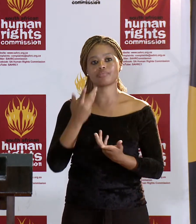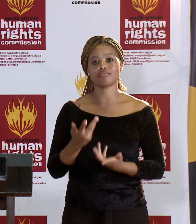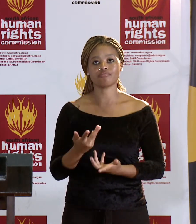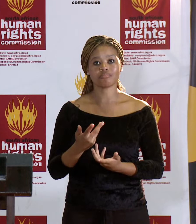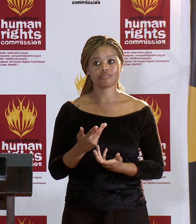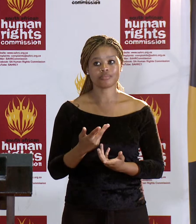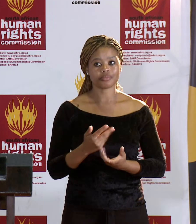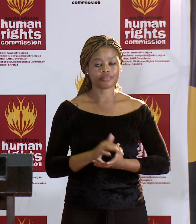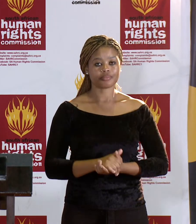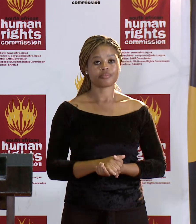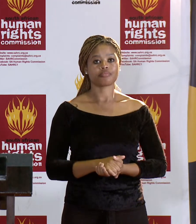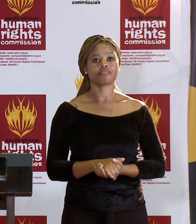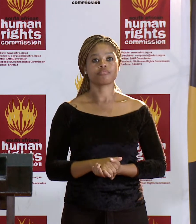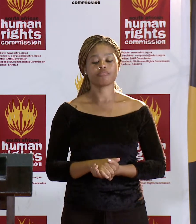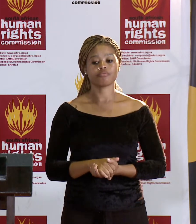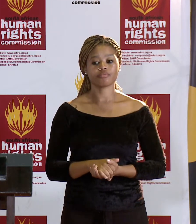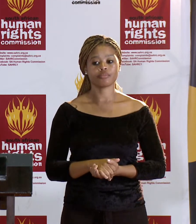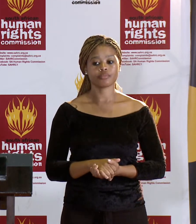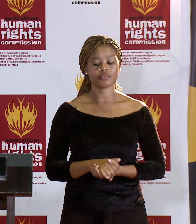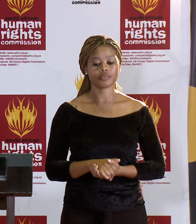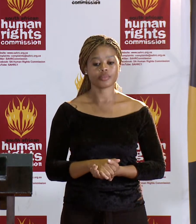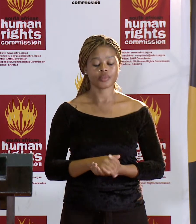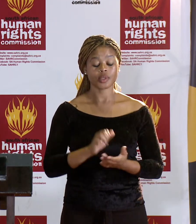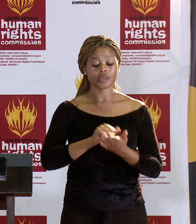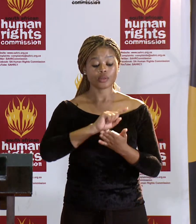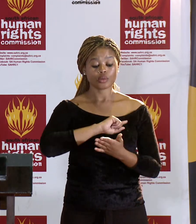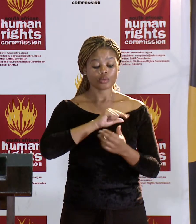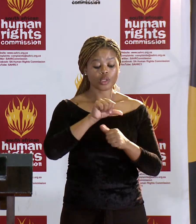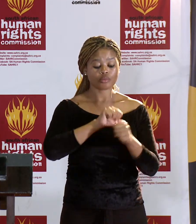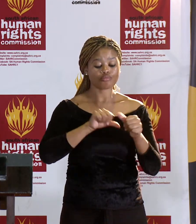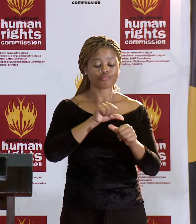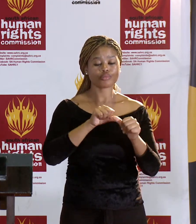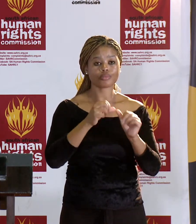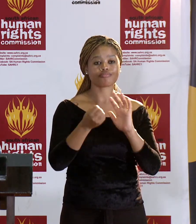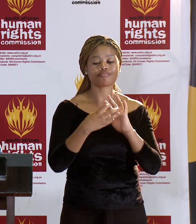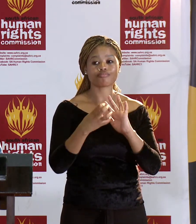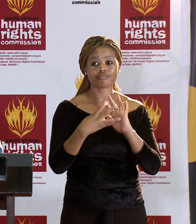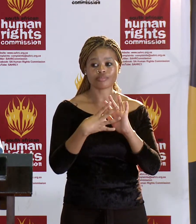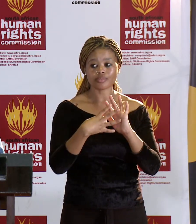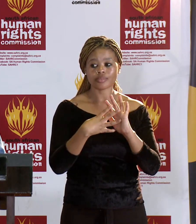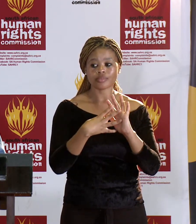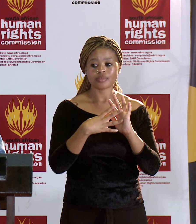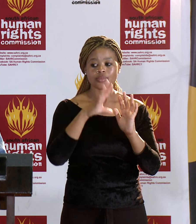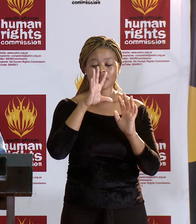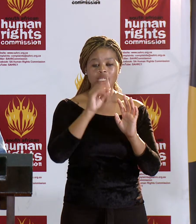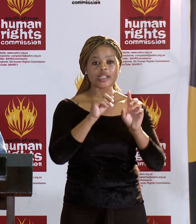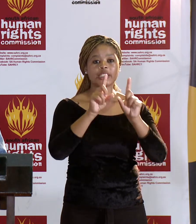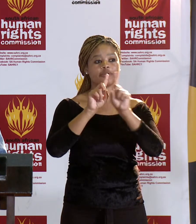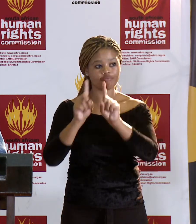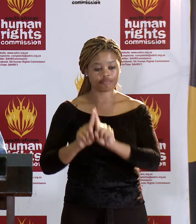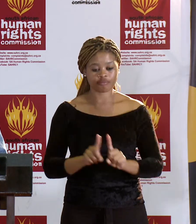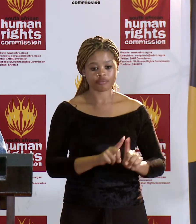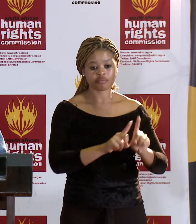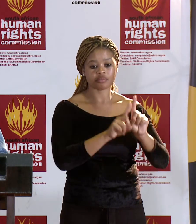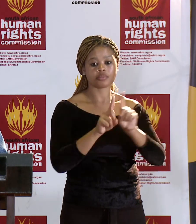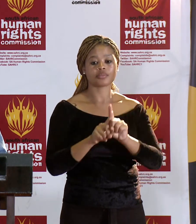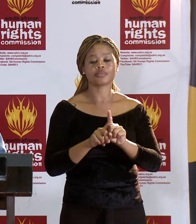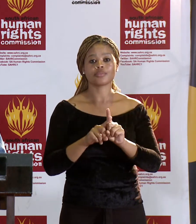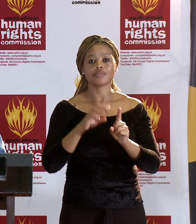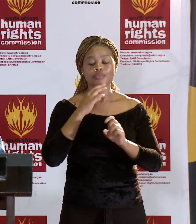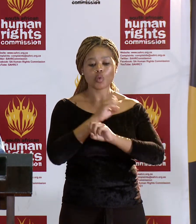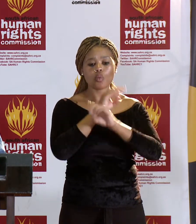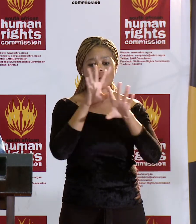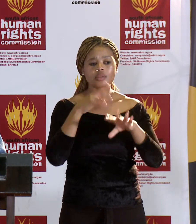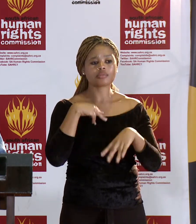on earth. And that's why social media is so exciting, because we have differences. It's wonderful